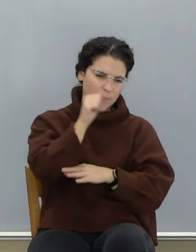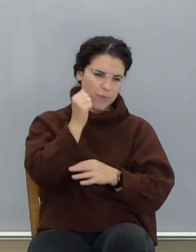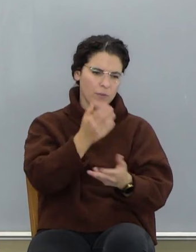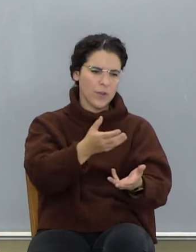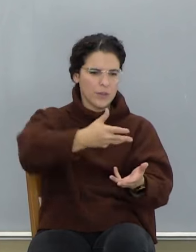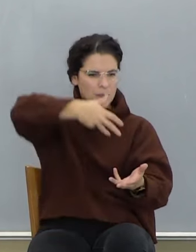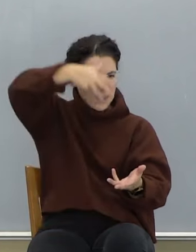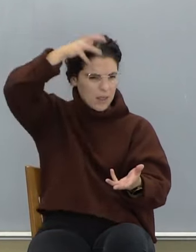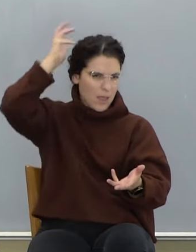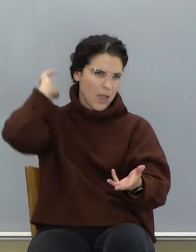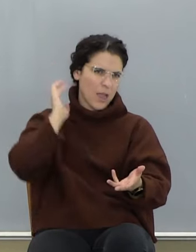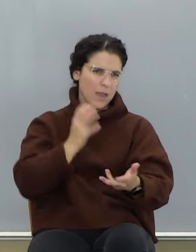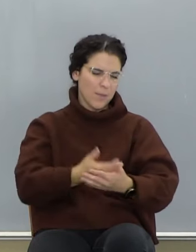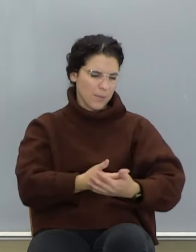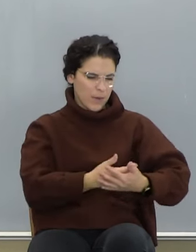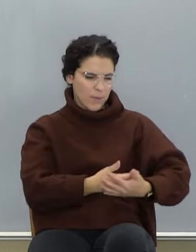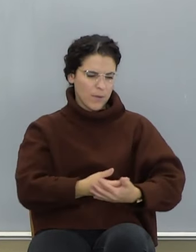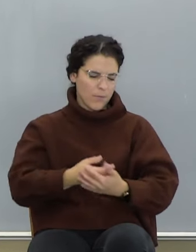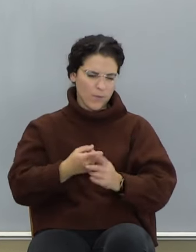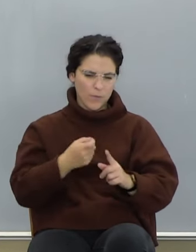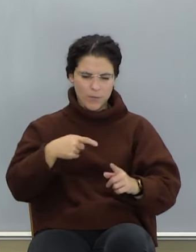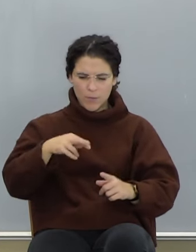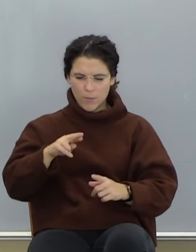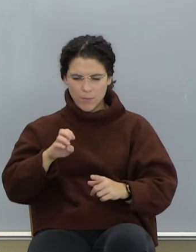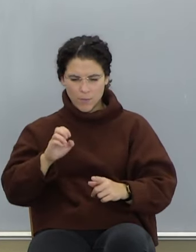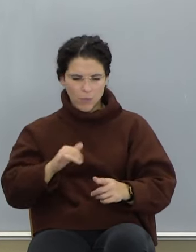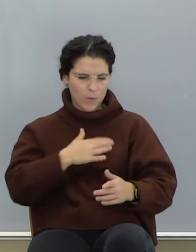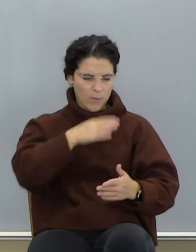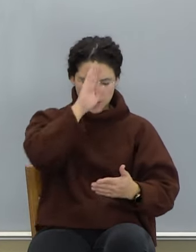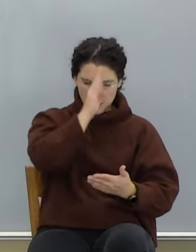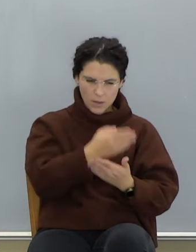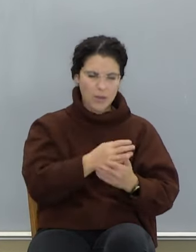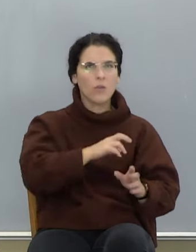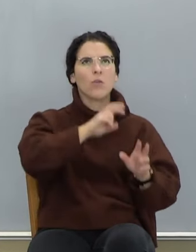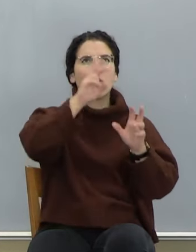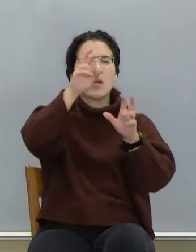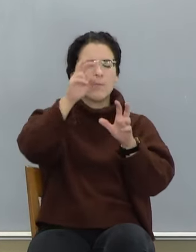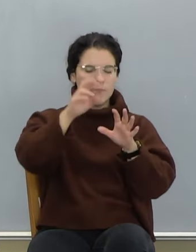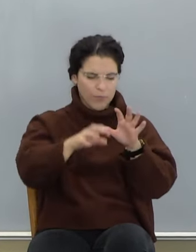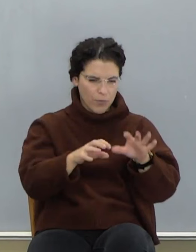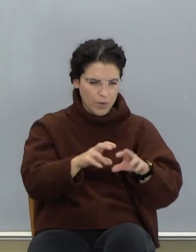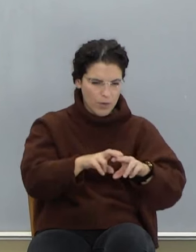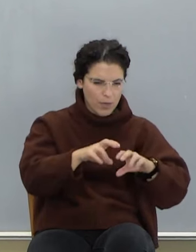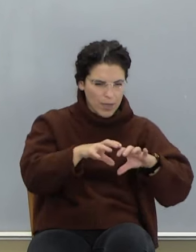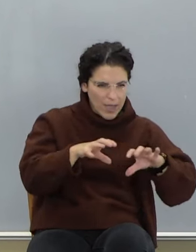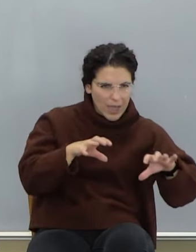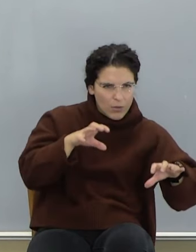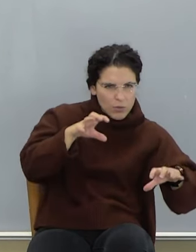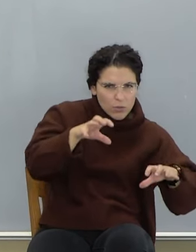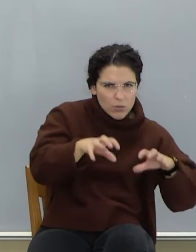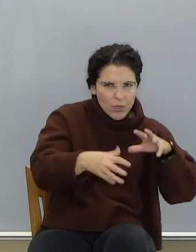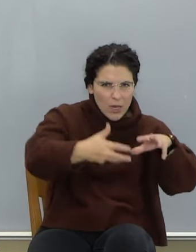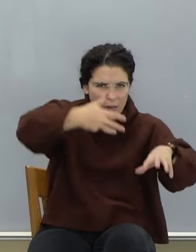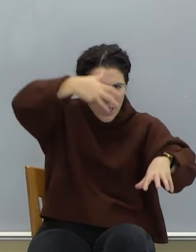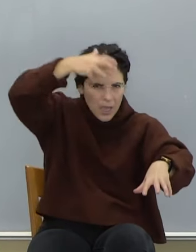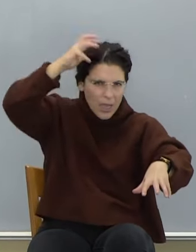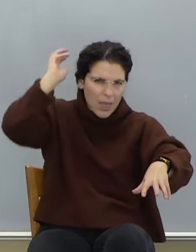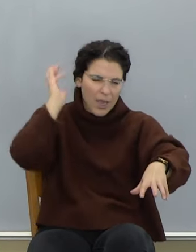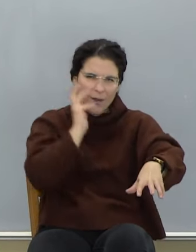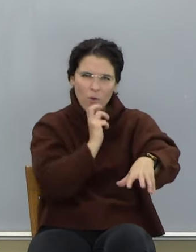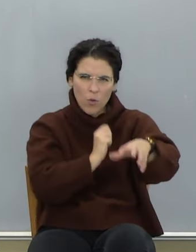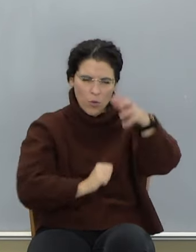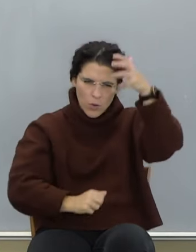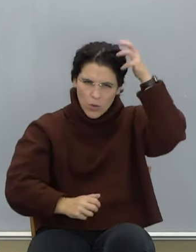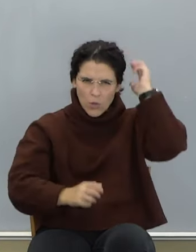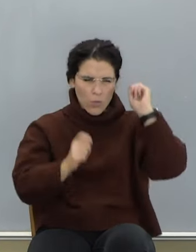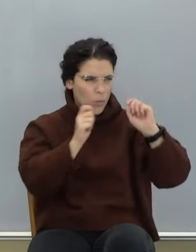whelp. From the prey, my son, thou art gone up. He stooped down as couched as a lion, and as an old lion, who shall rouse him